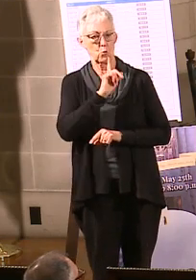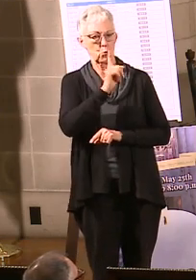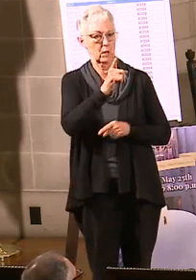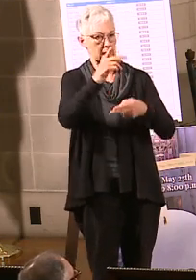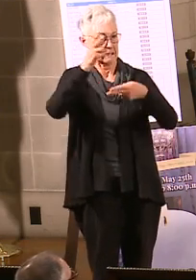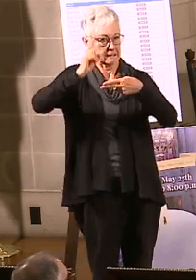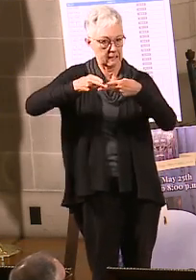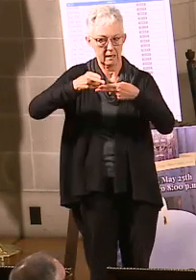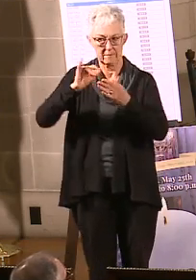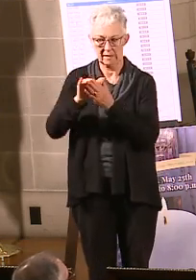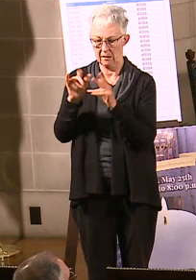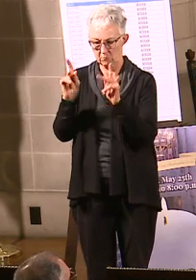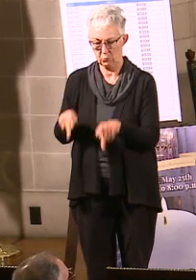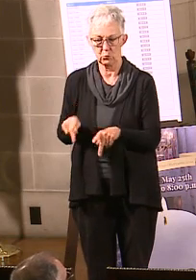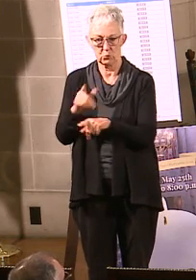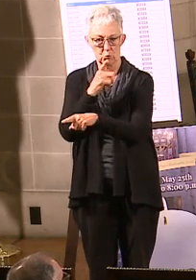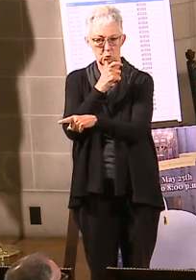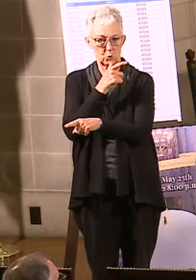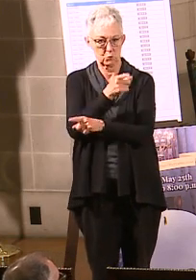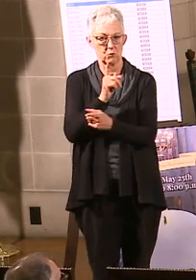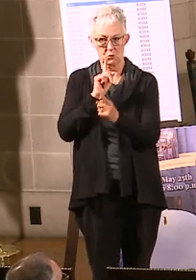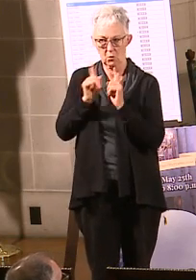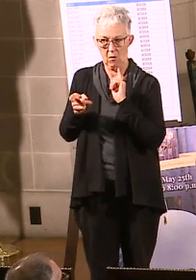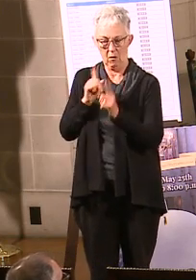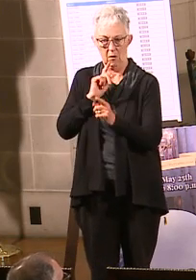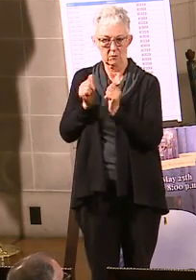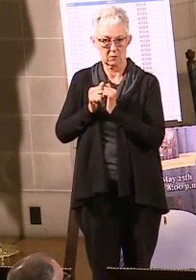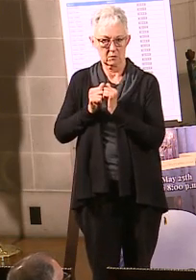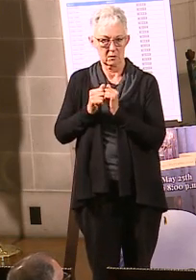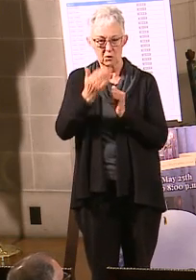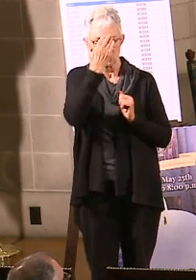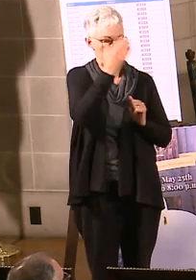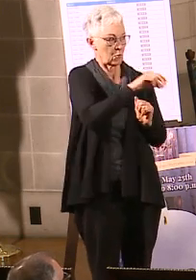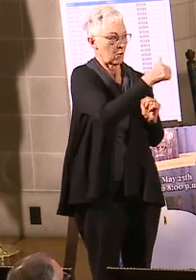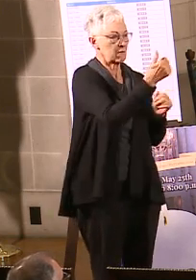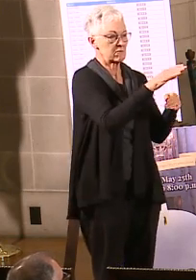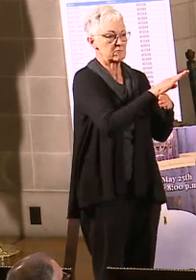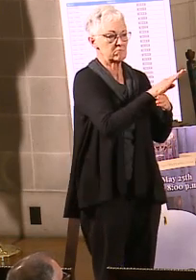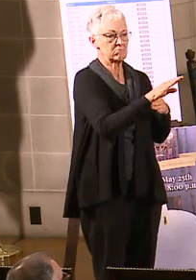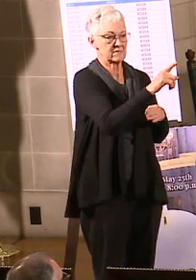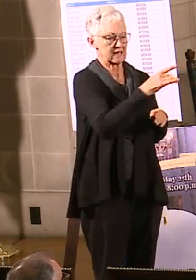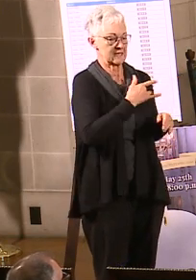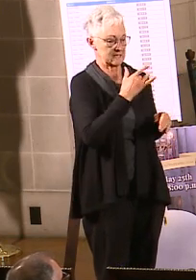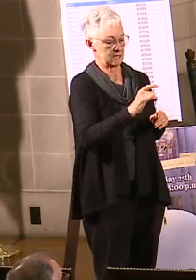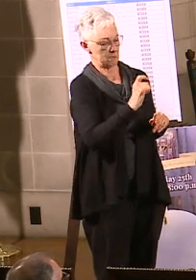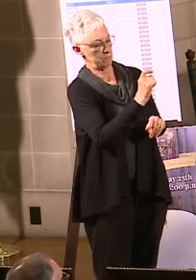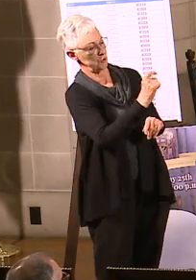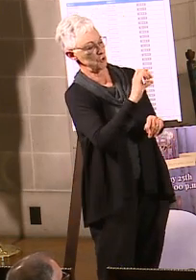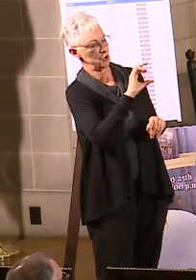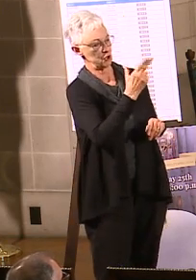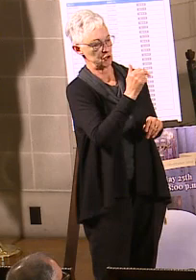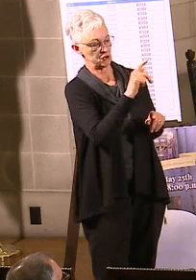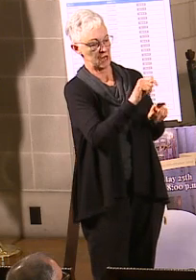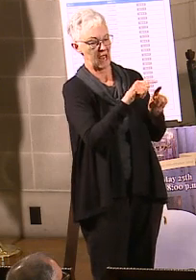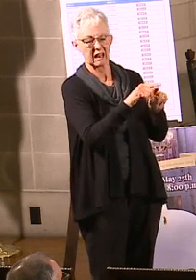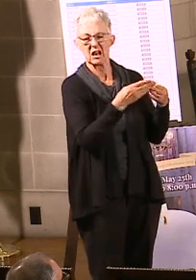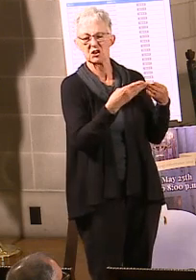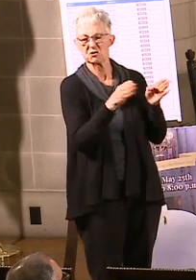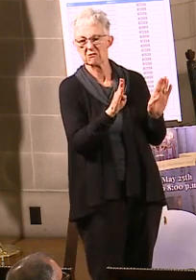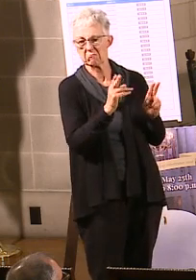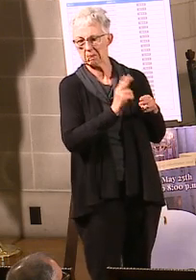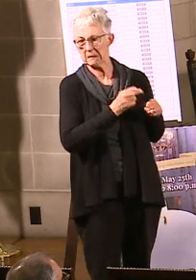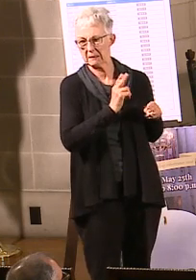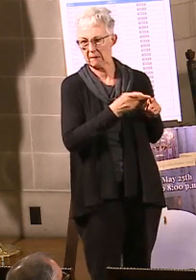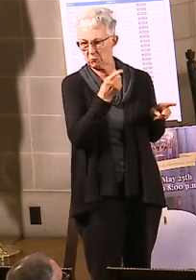generally when you chat online with different businesses and so forth, they have this generic. This is an actual name, so you can keep track of